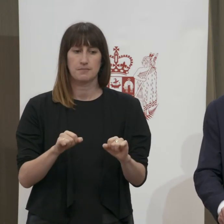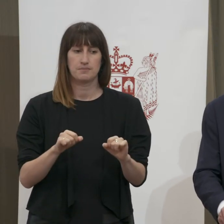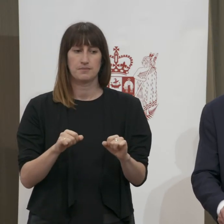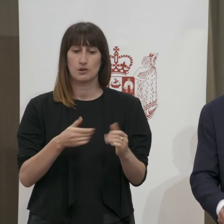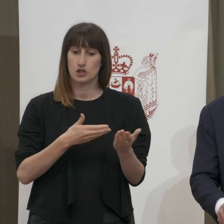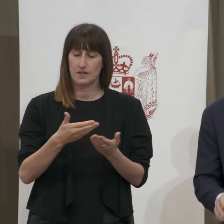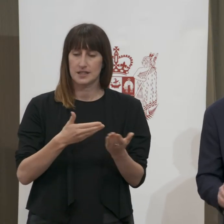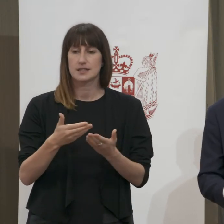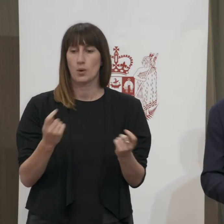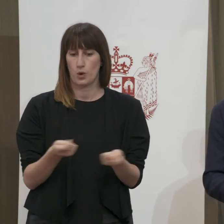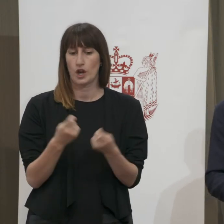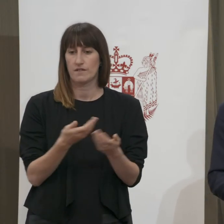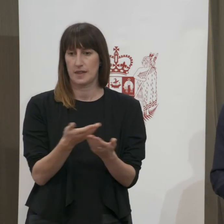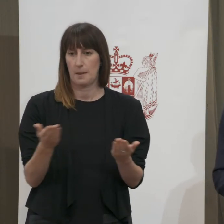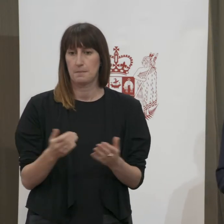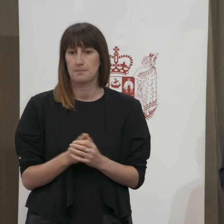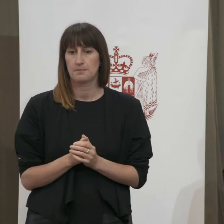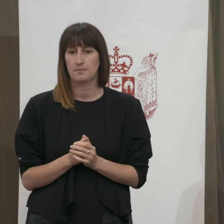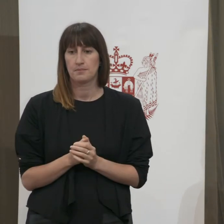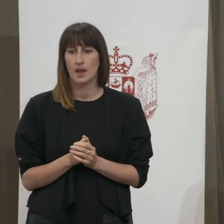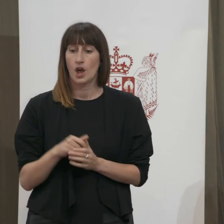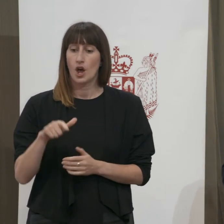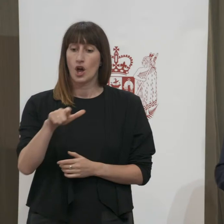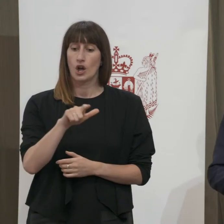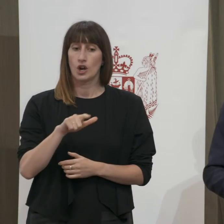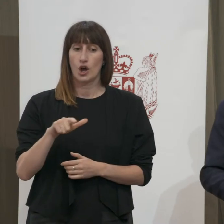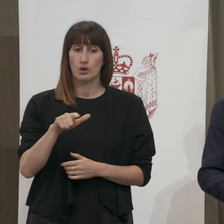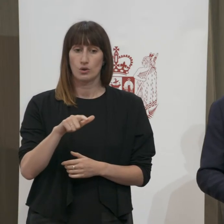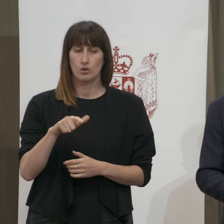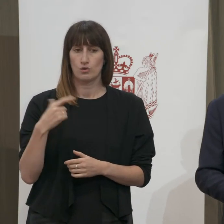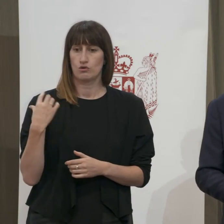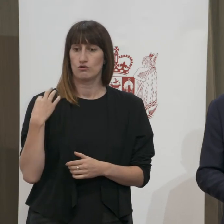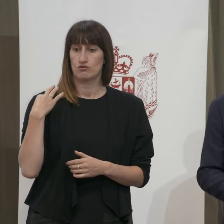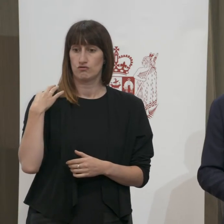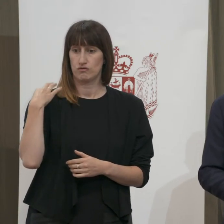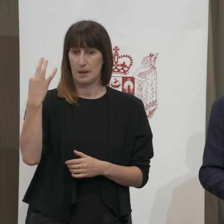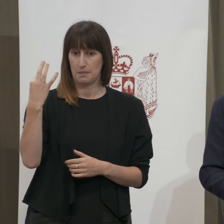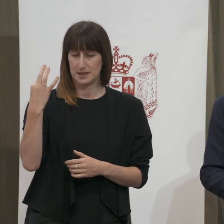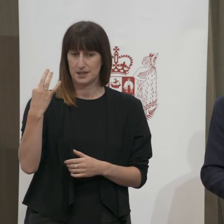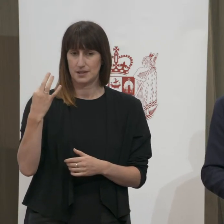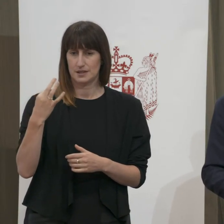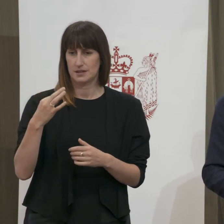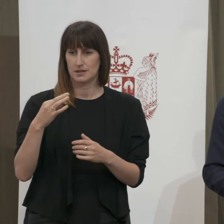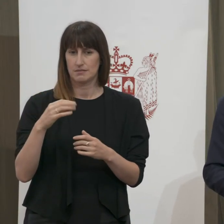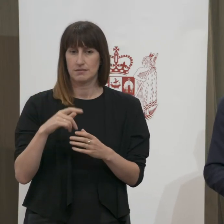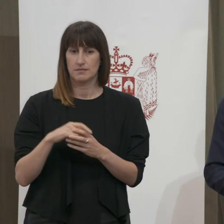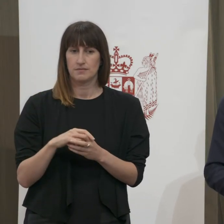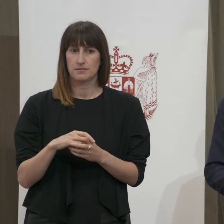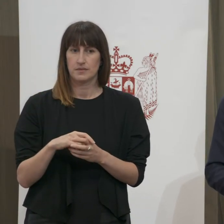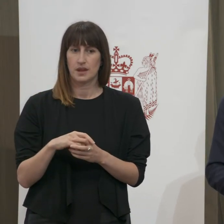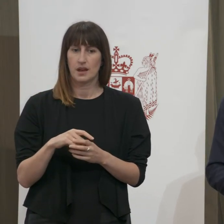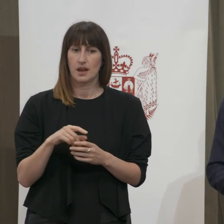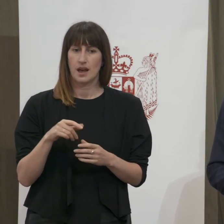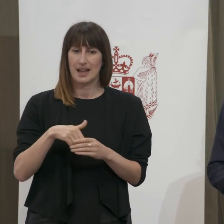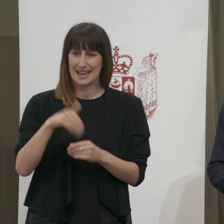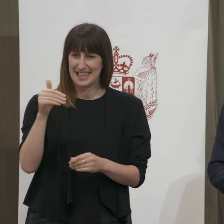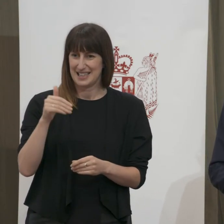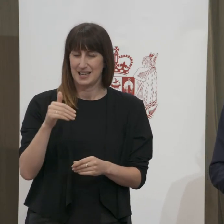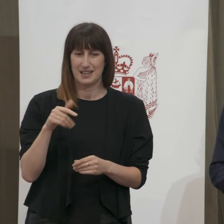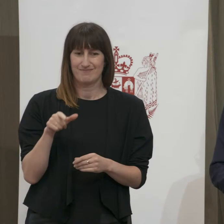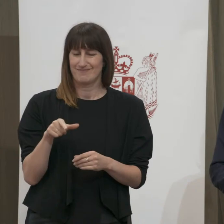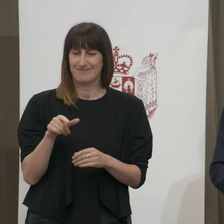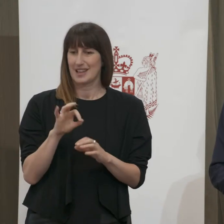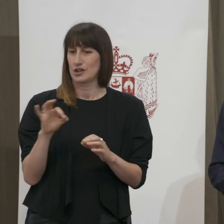The reality is that local elections for representatives to DHBs have not guaranteed we hear voices that represent